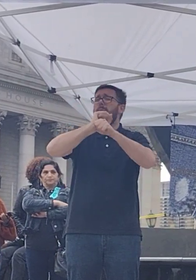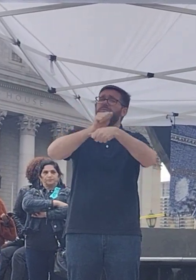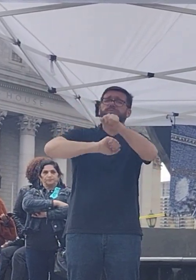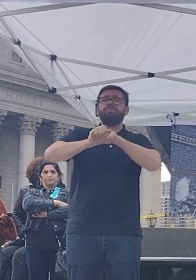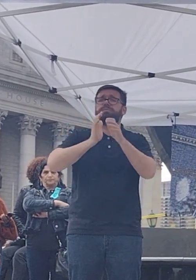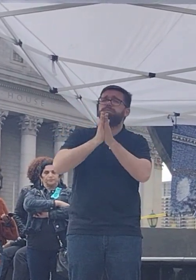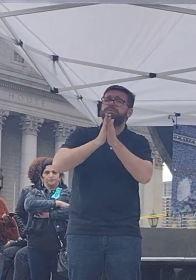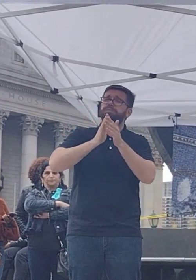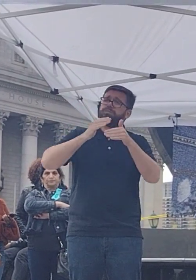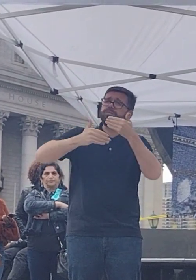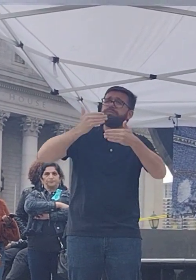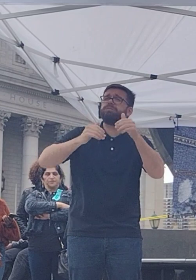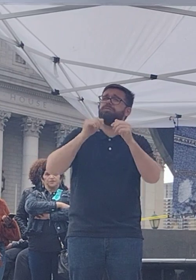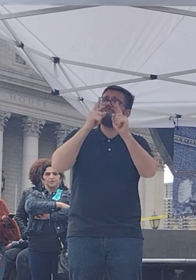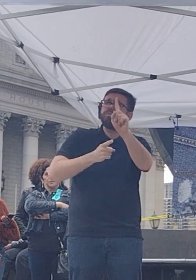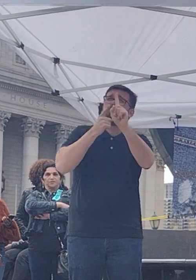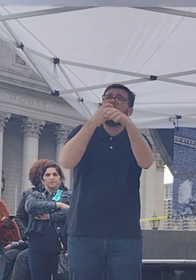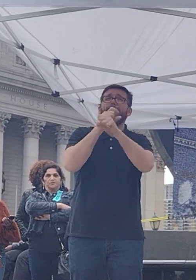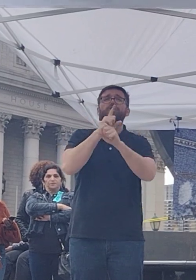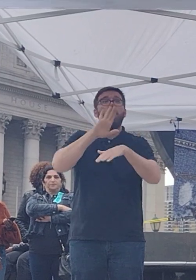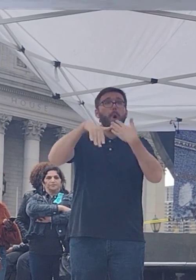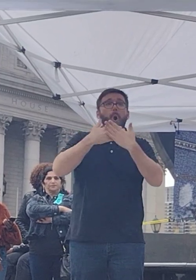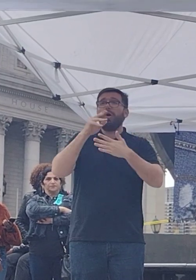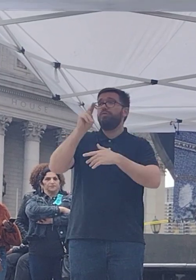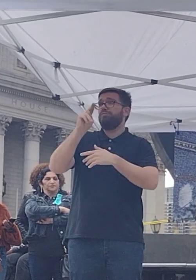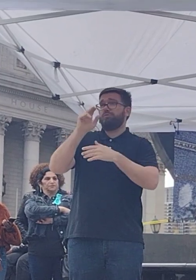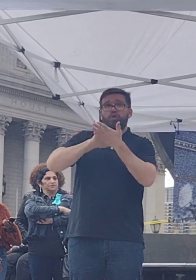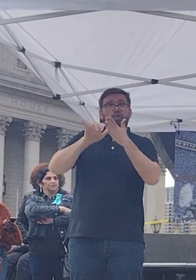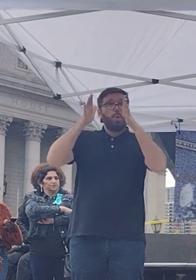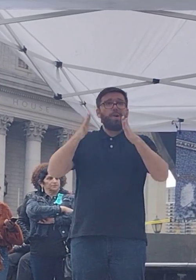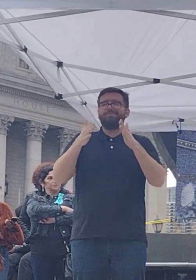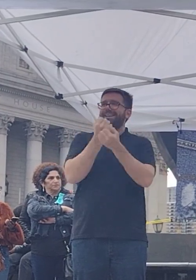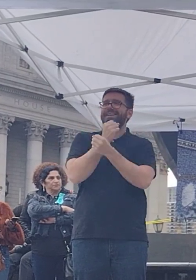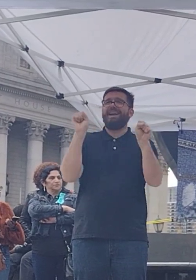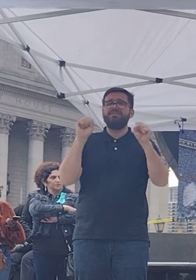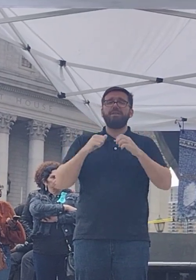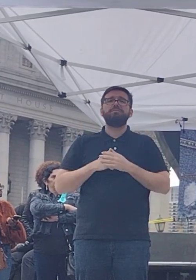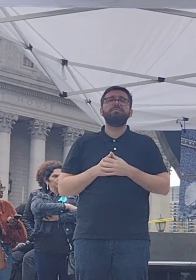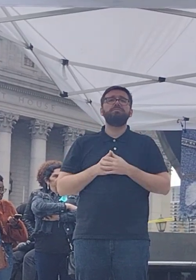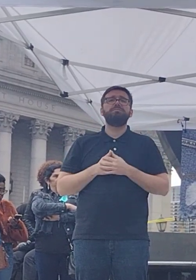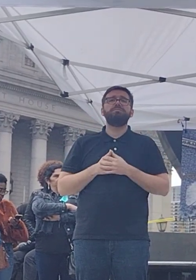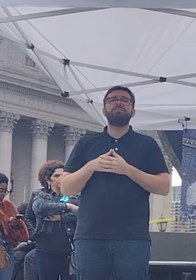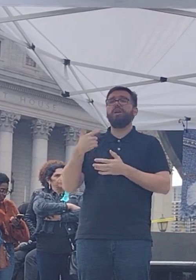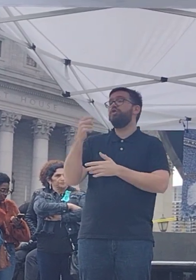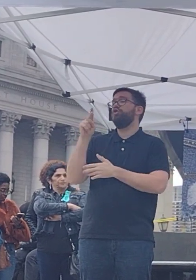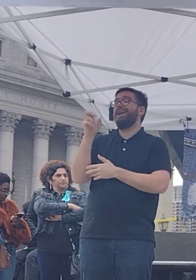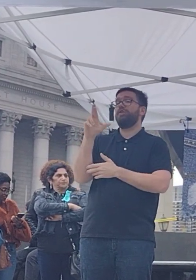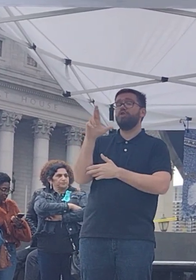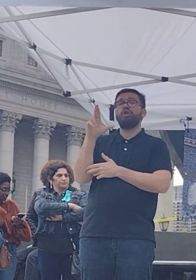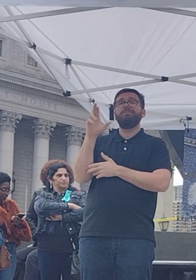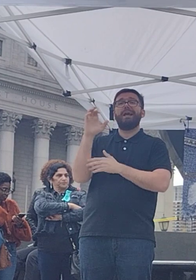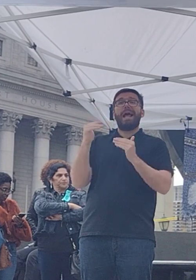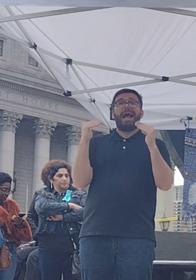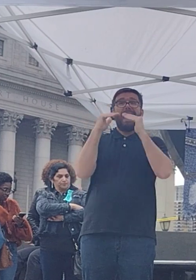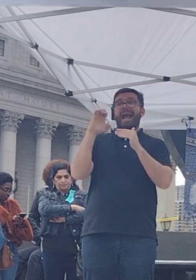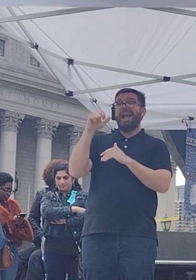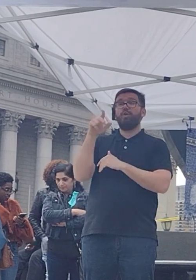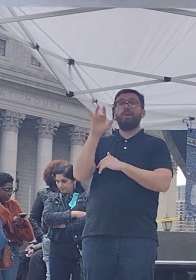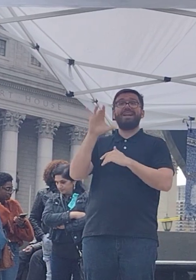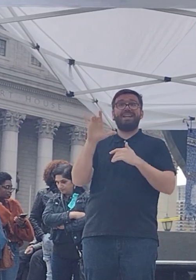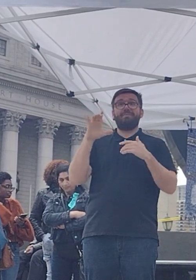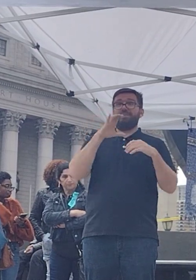the safety and well-being of all New Yorkers. The Commission on Gender Equity works every day to ensure